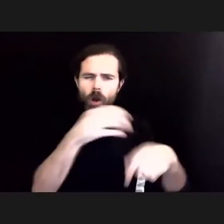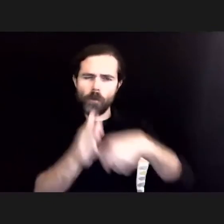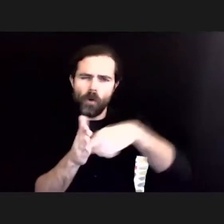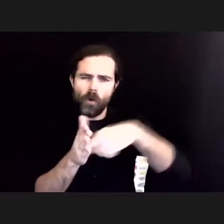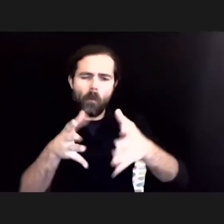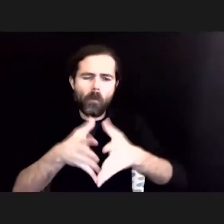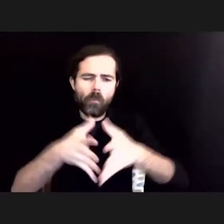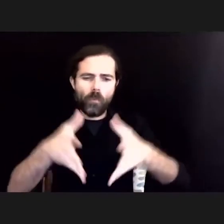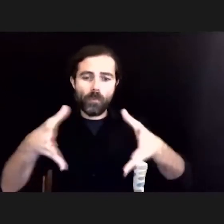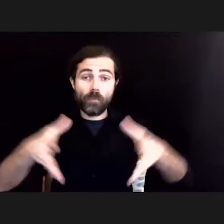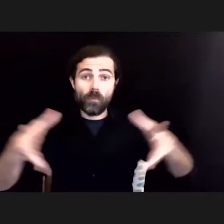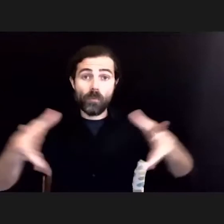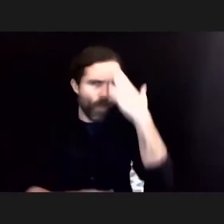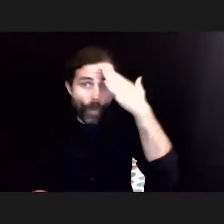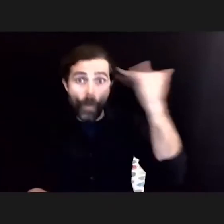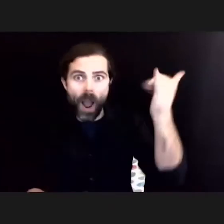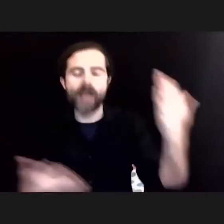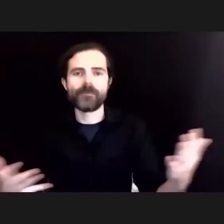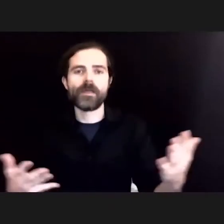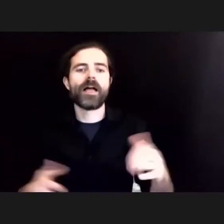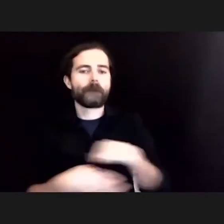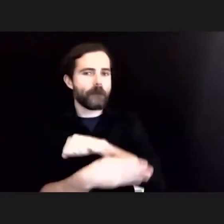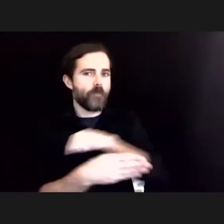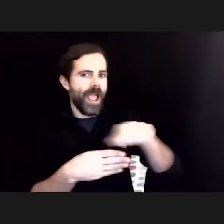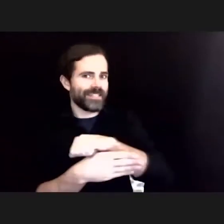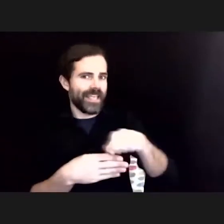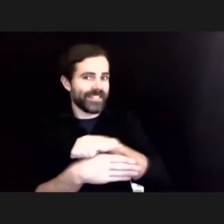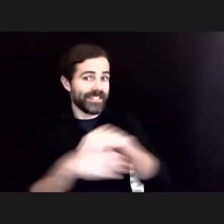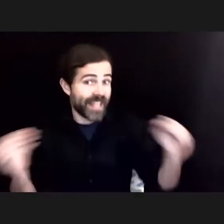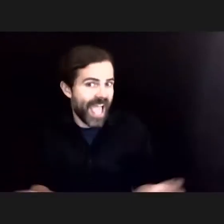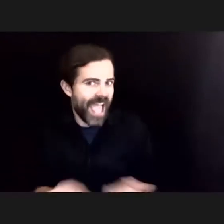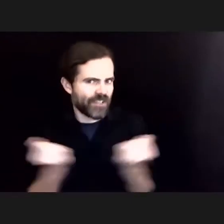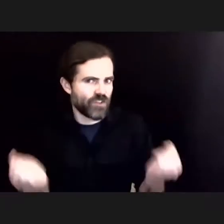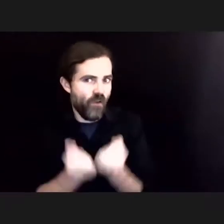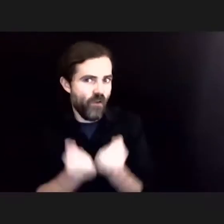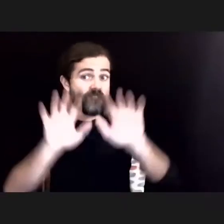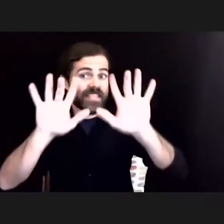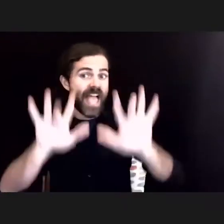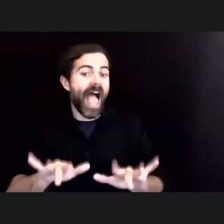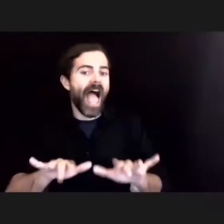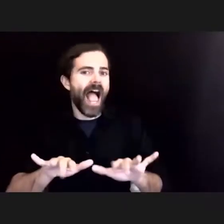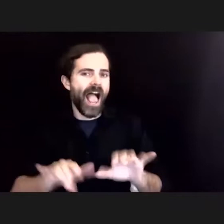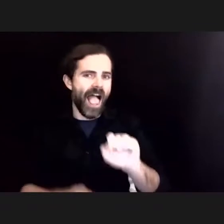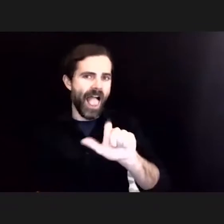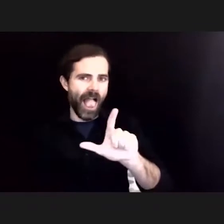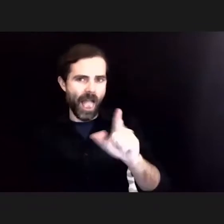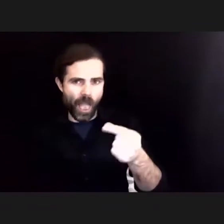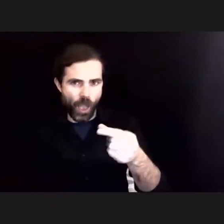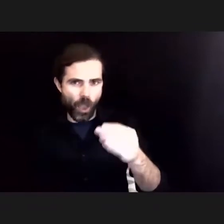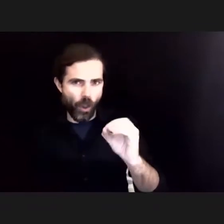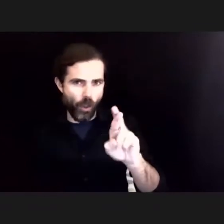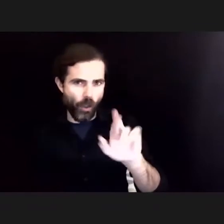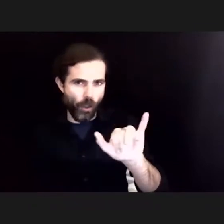algorithm. So it's really important to continue to include your projects or other projects in the system. Remember that we